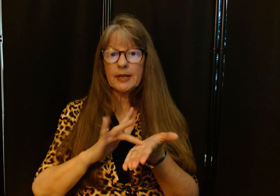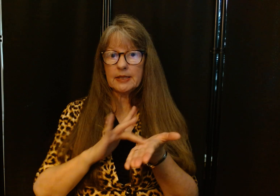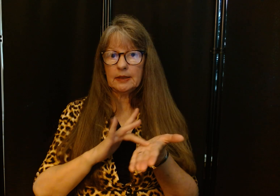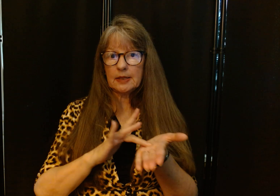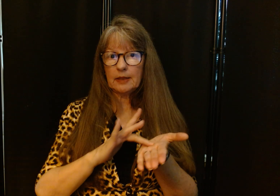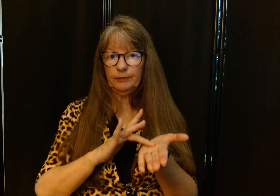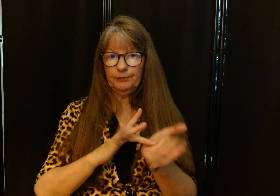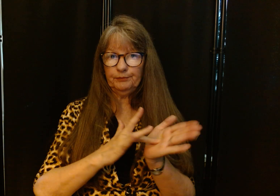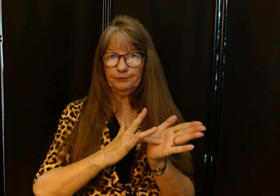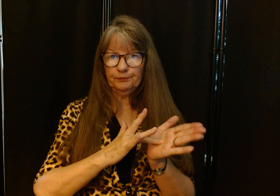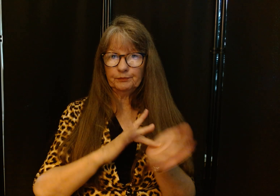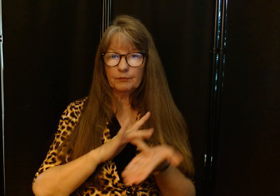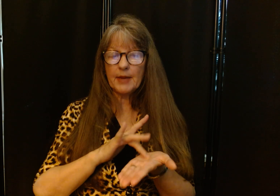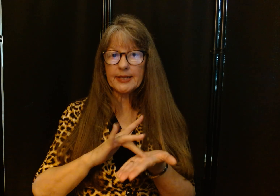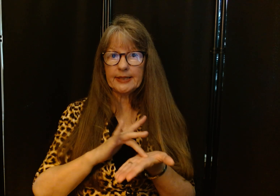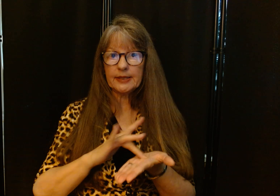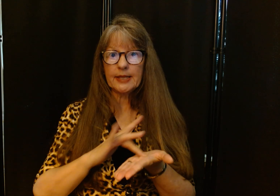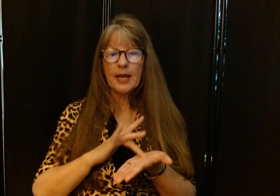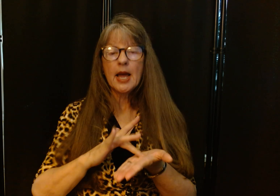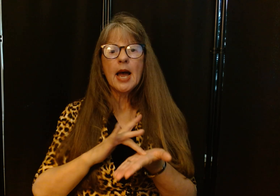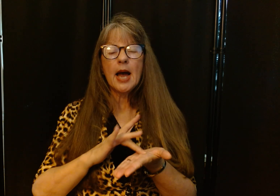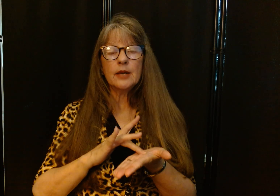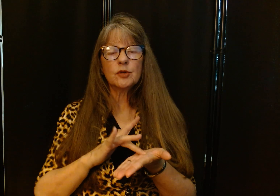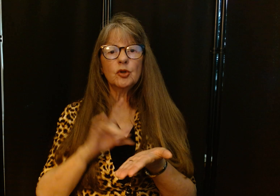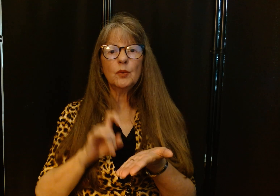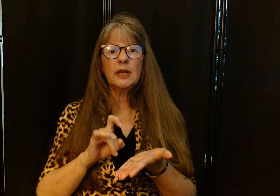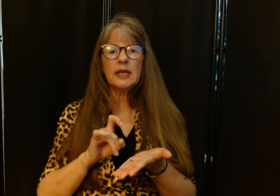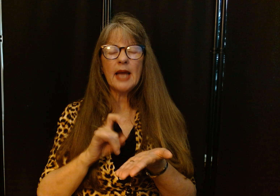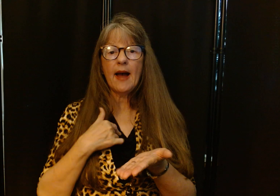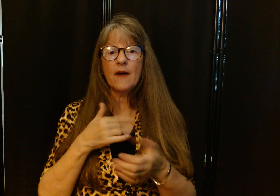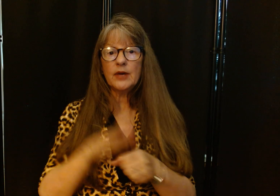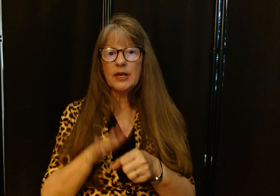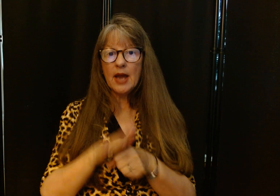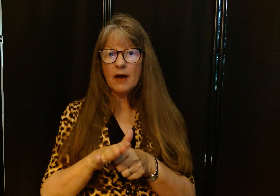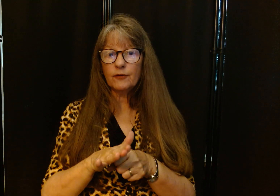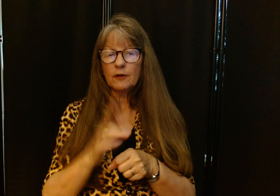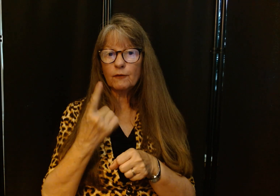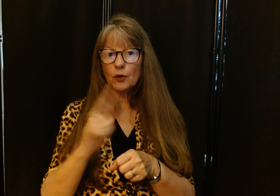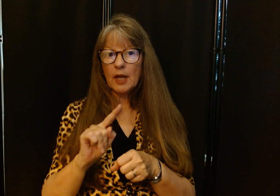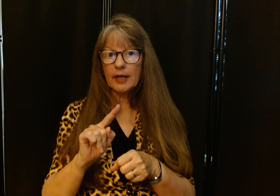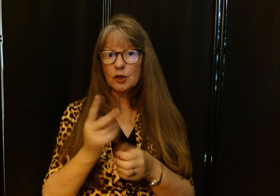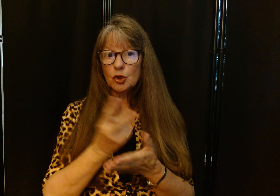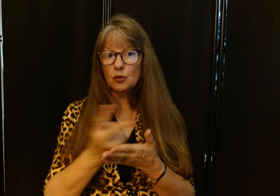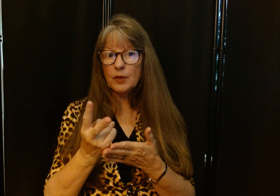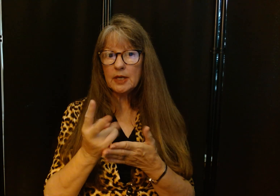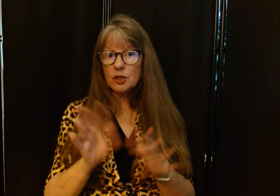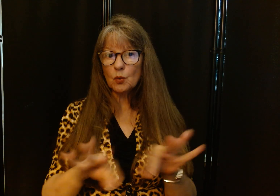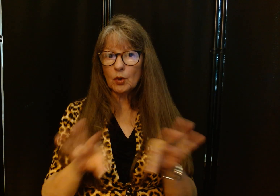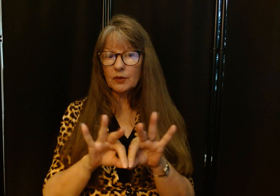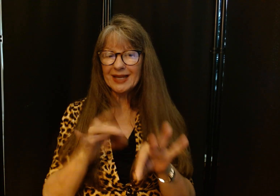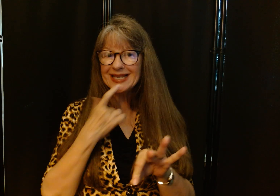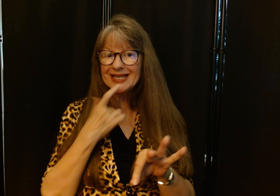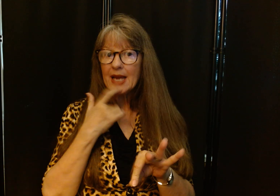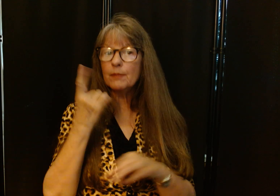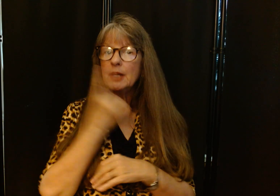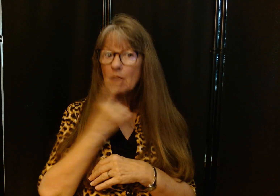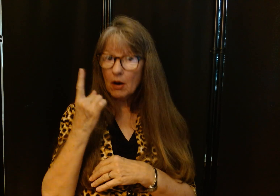medicines. Medicines. And so you would need to have enough for like 2 weeks worth, they say,